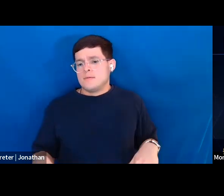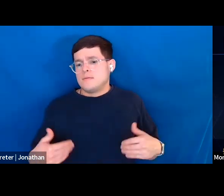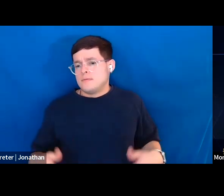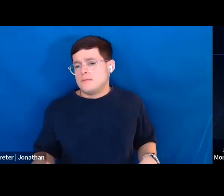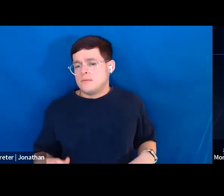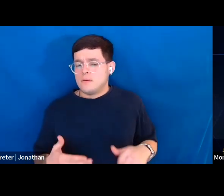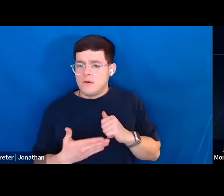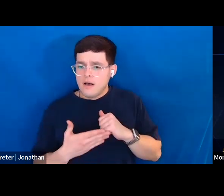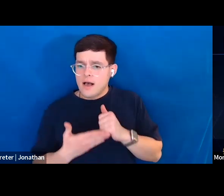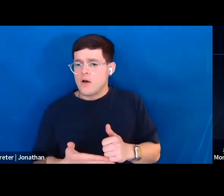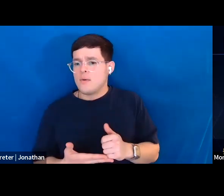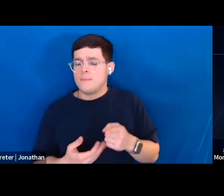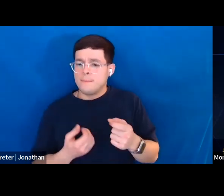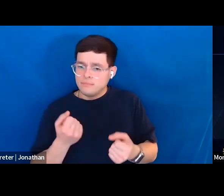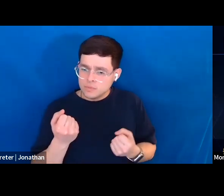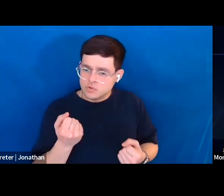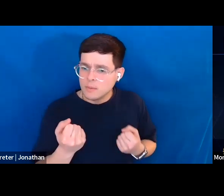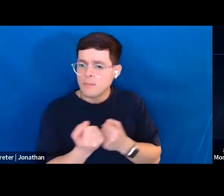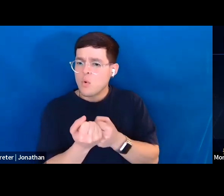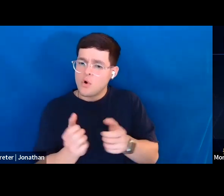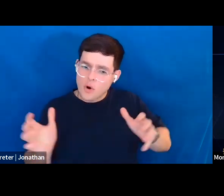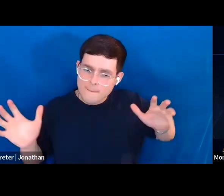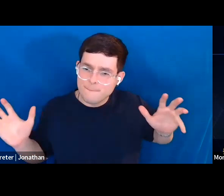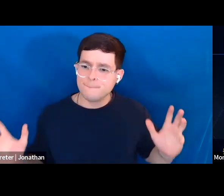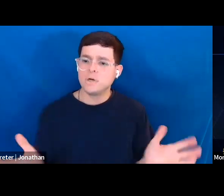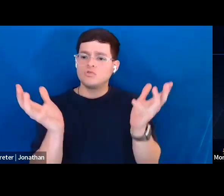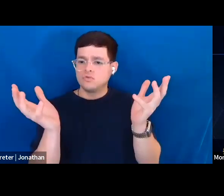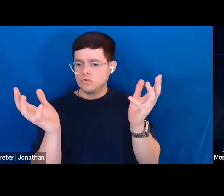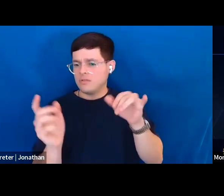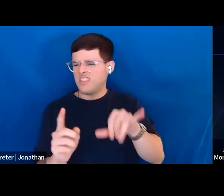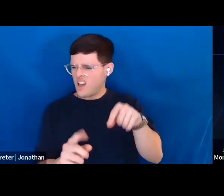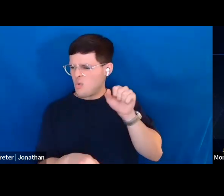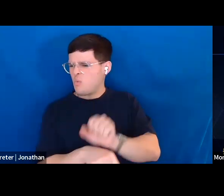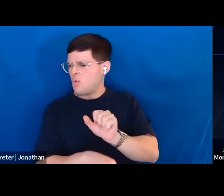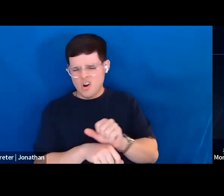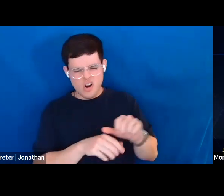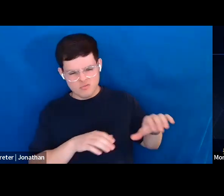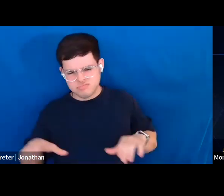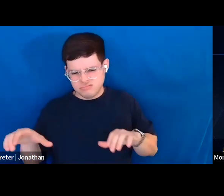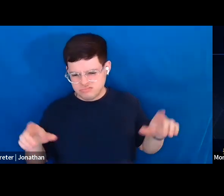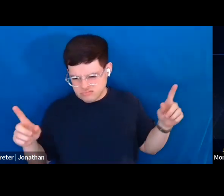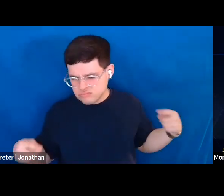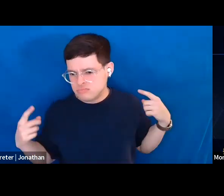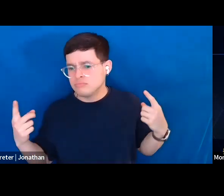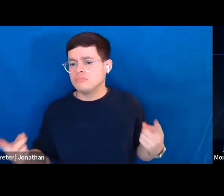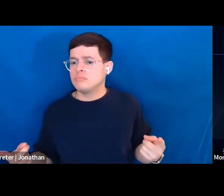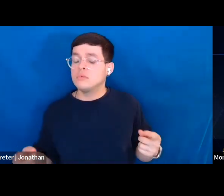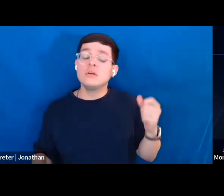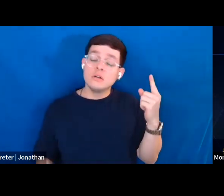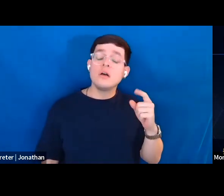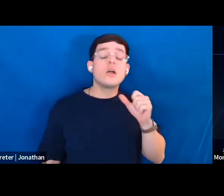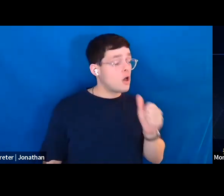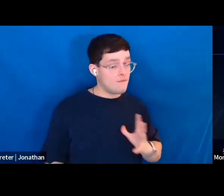to support and even push the work that we've been doing in the informal